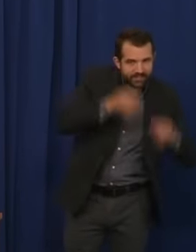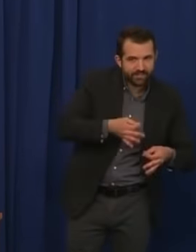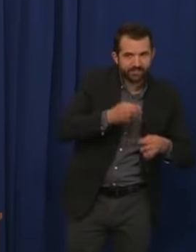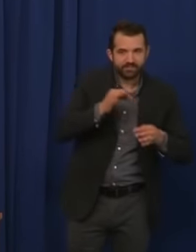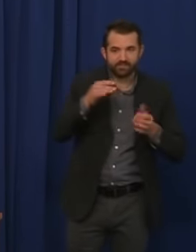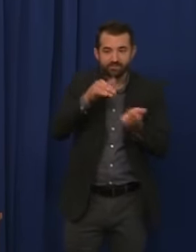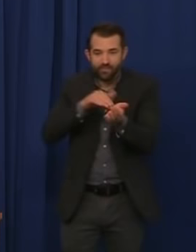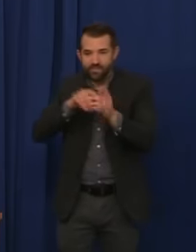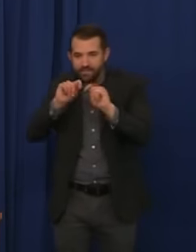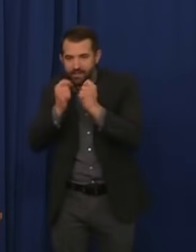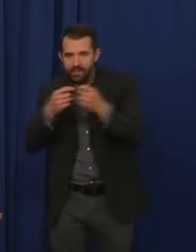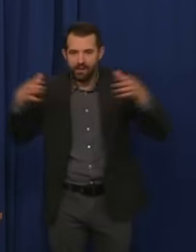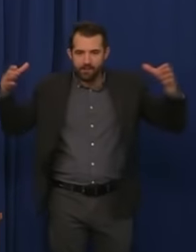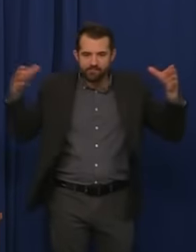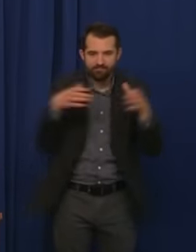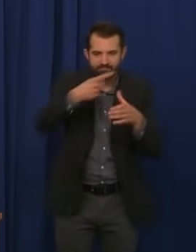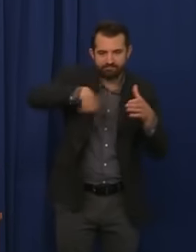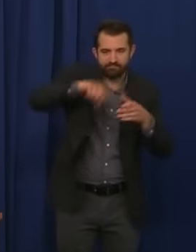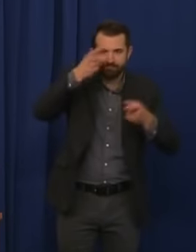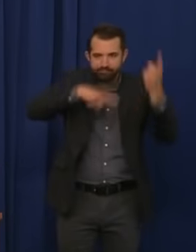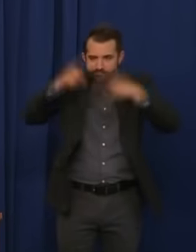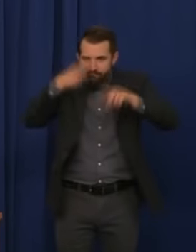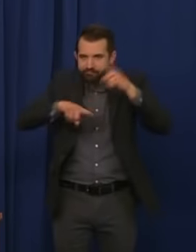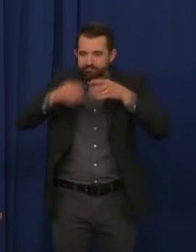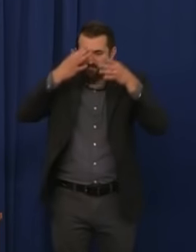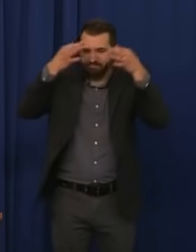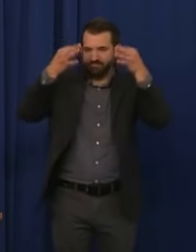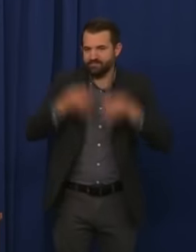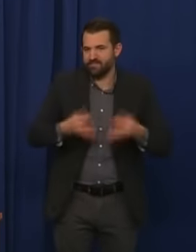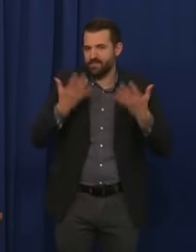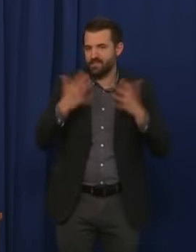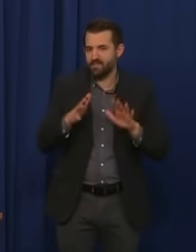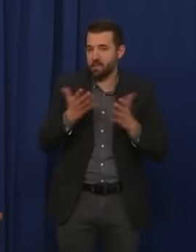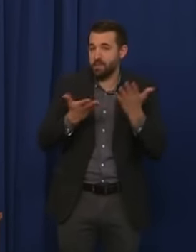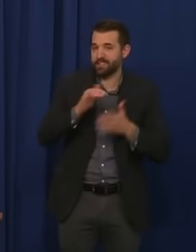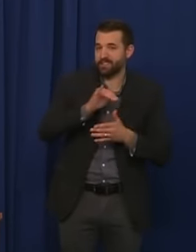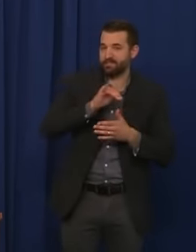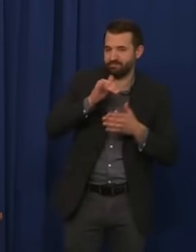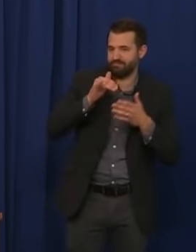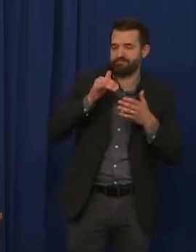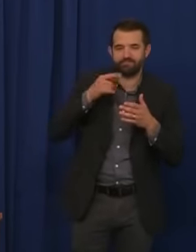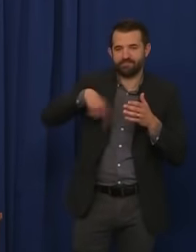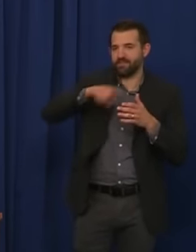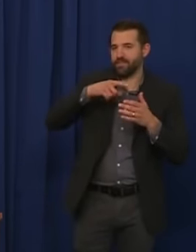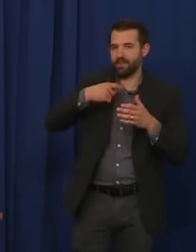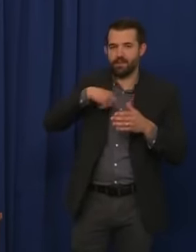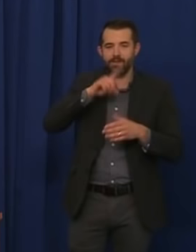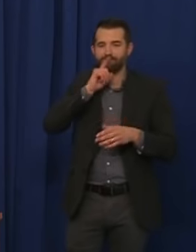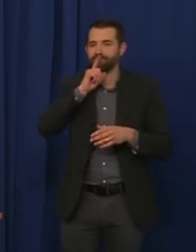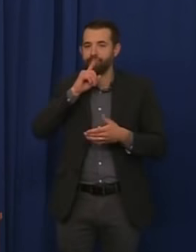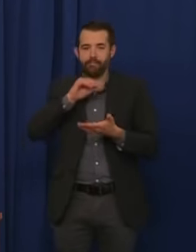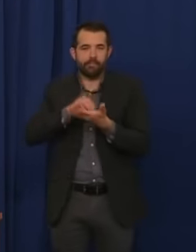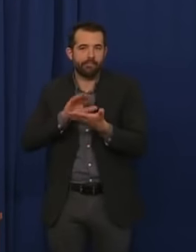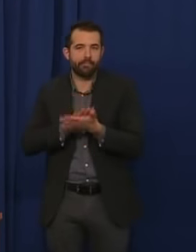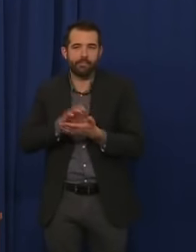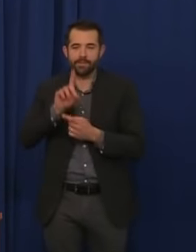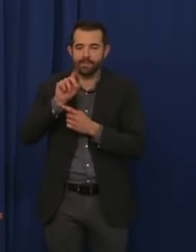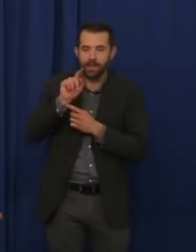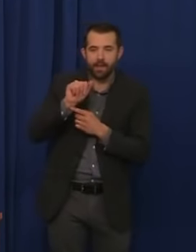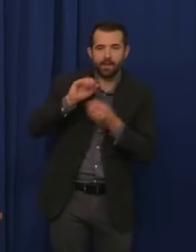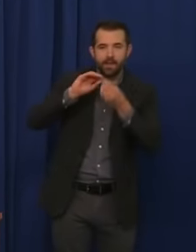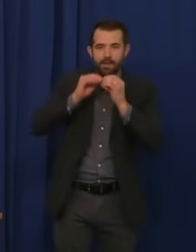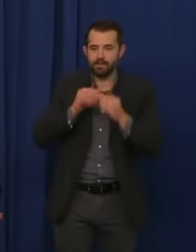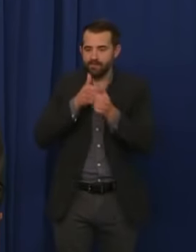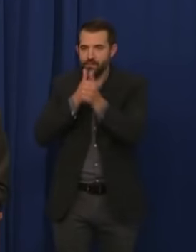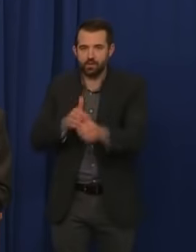spiritual counselors they might have. We don't really, we don't track any data on that, and we do recognize that different folks make different decisions in that